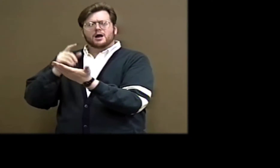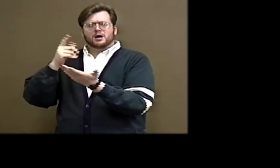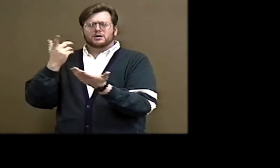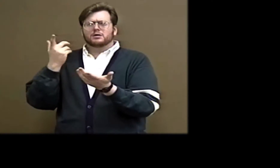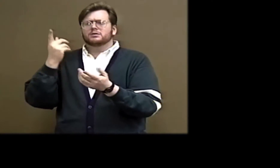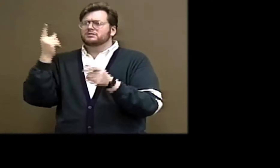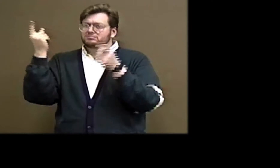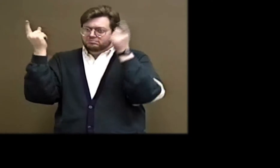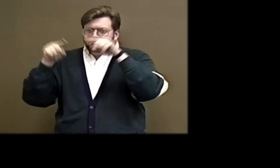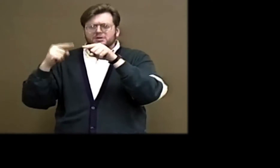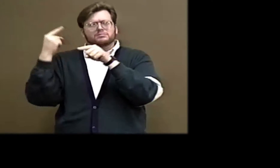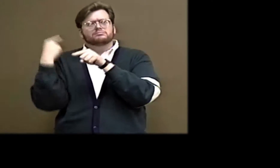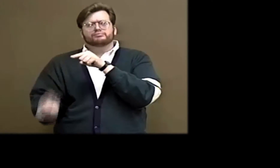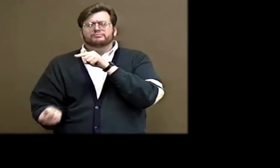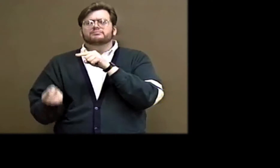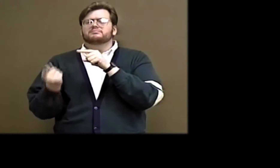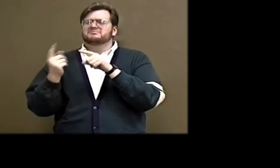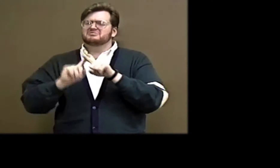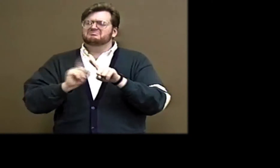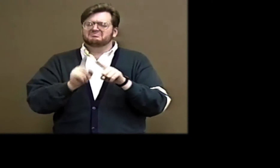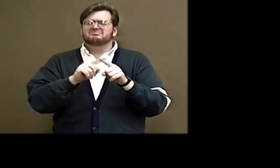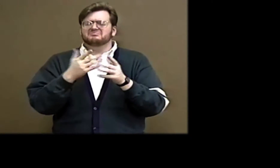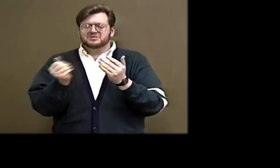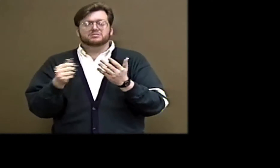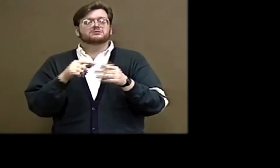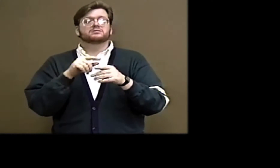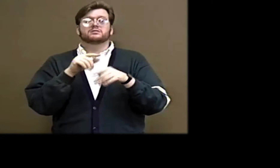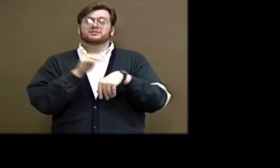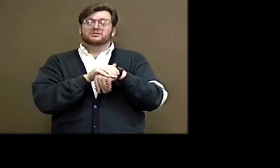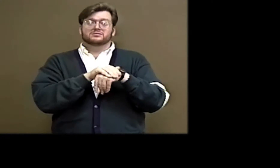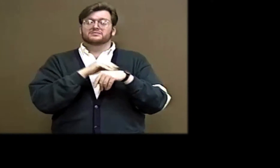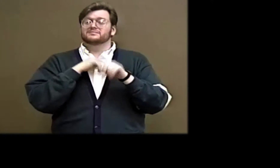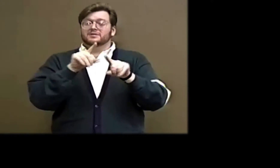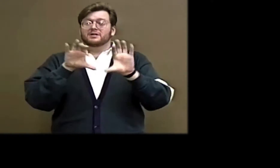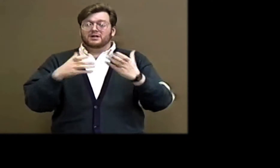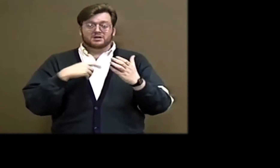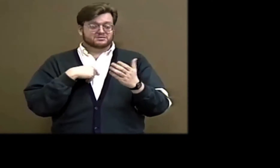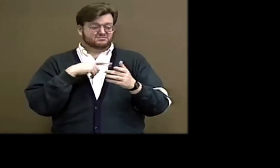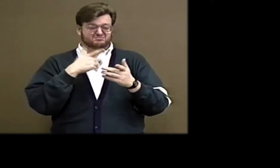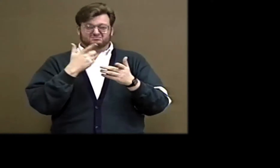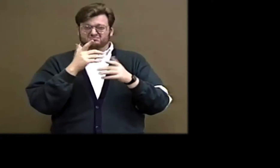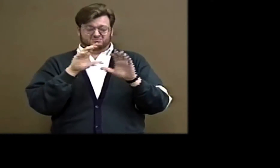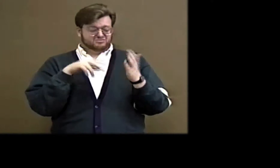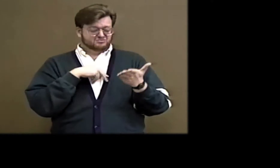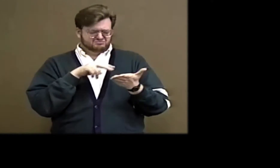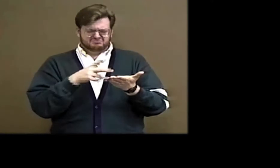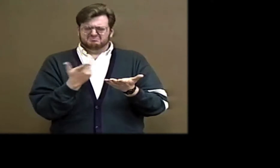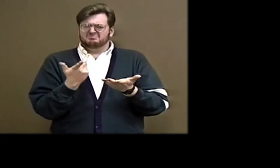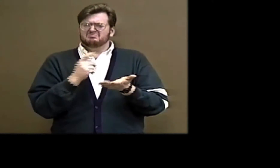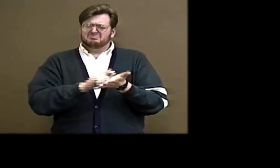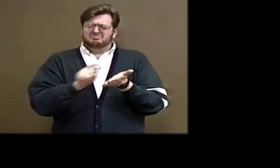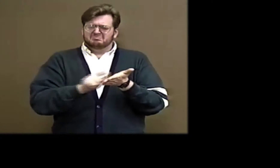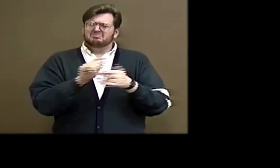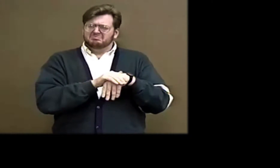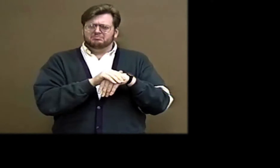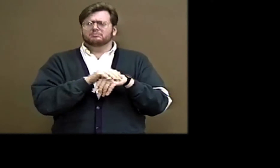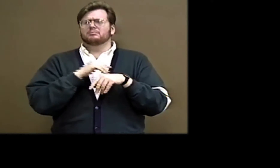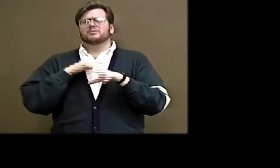and often I'll see something interesting and I'll discuss it with my roommate in American Sign Language. In class, I'll read and write English